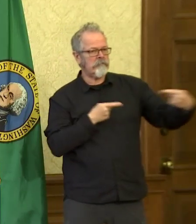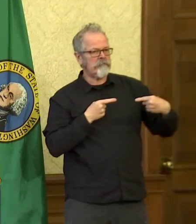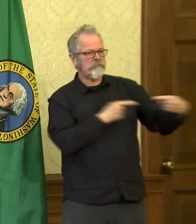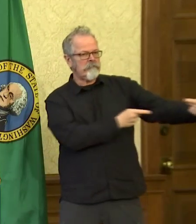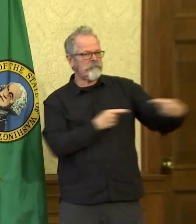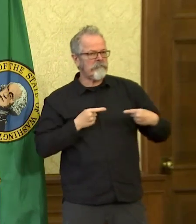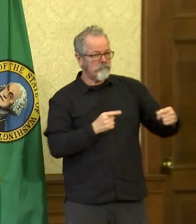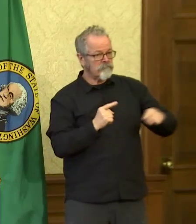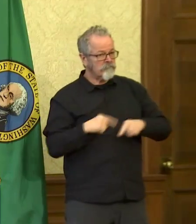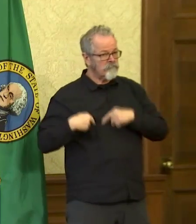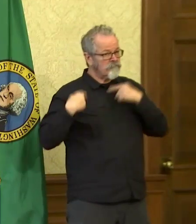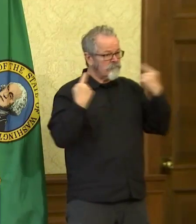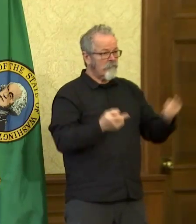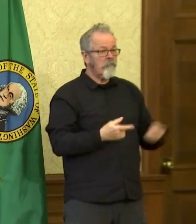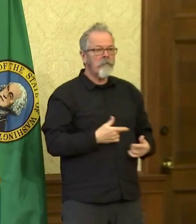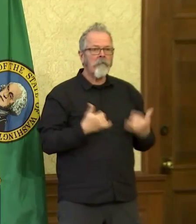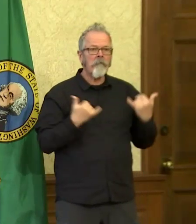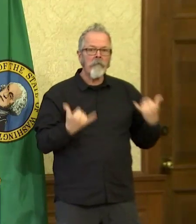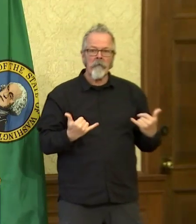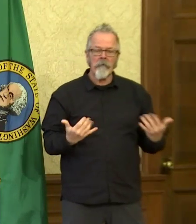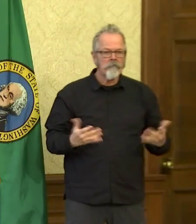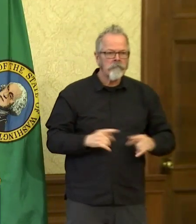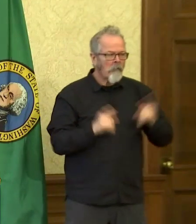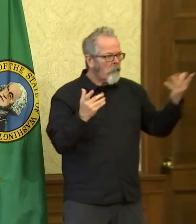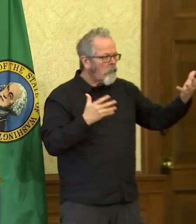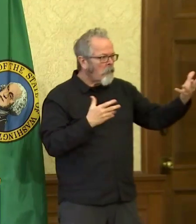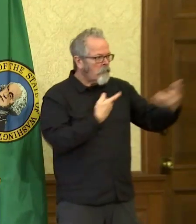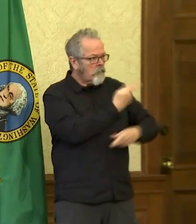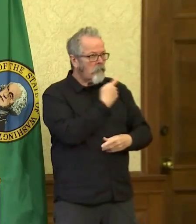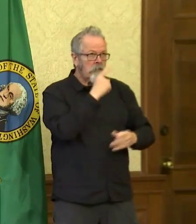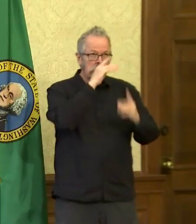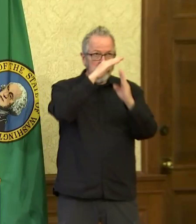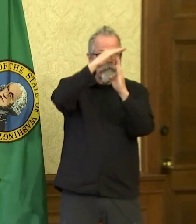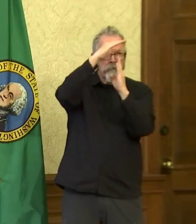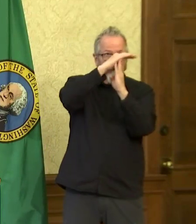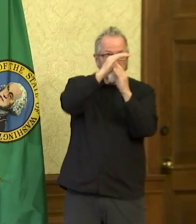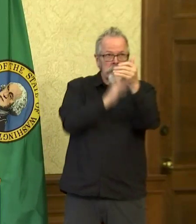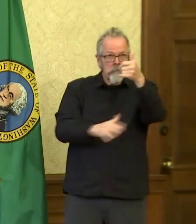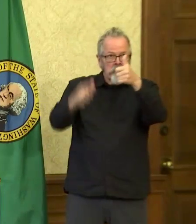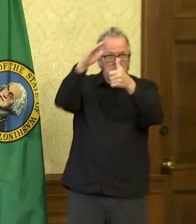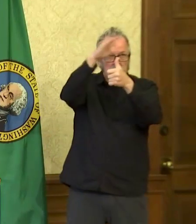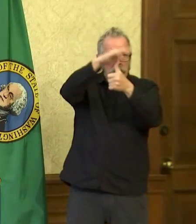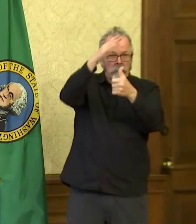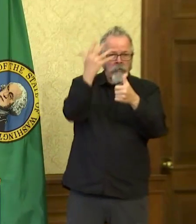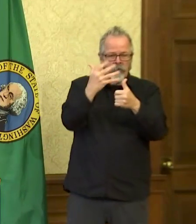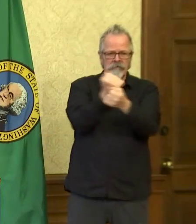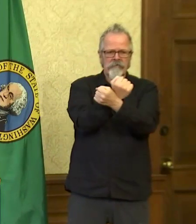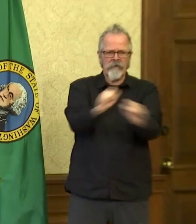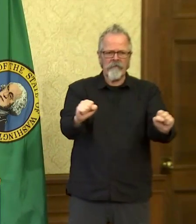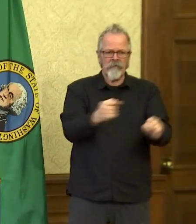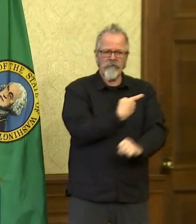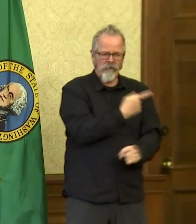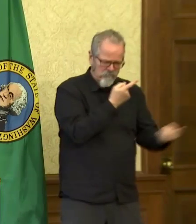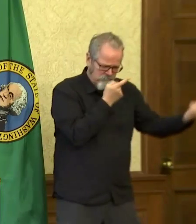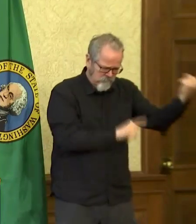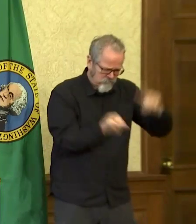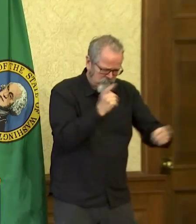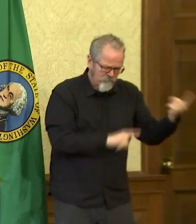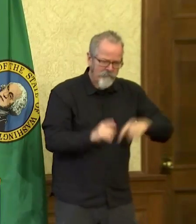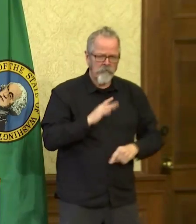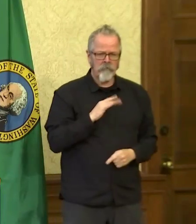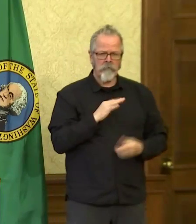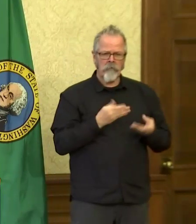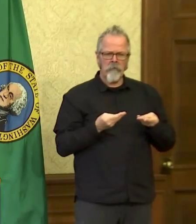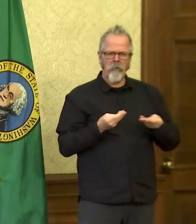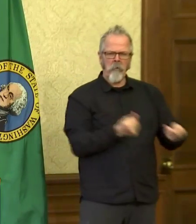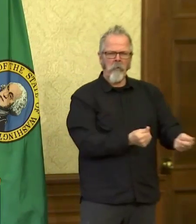job to develop a plan that we knew would keep people safe on the job site. Once it was clear that we all shared that common